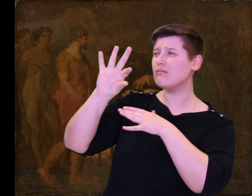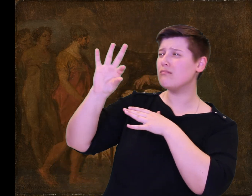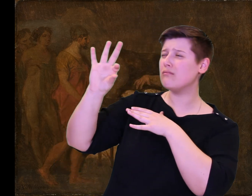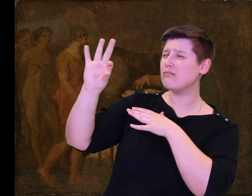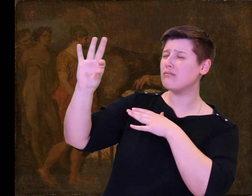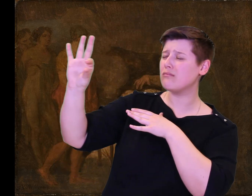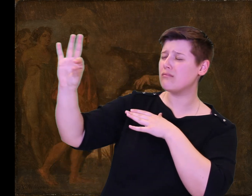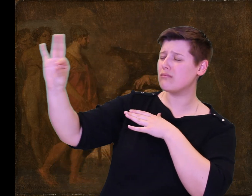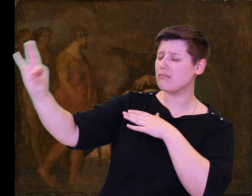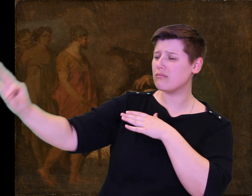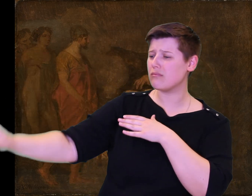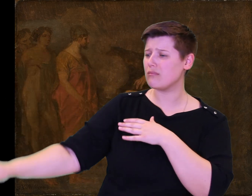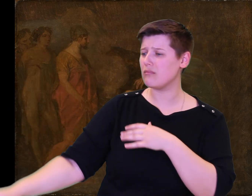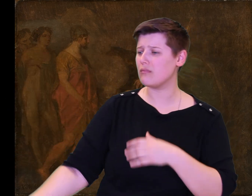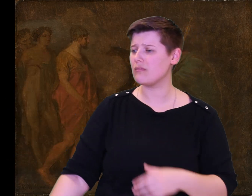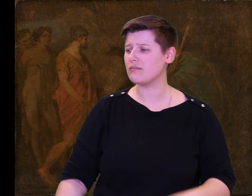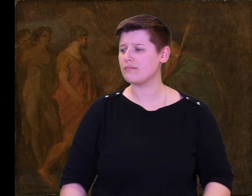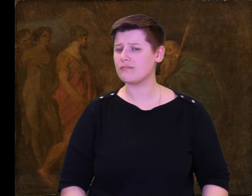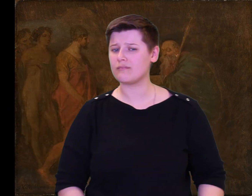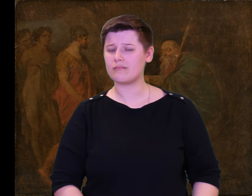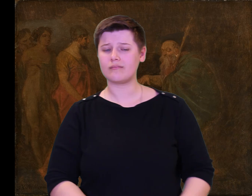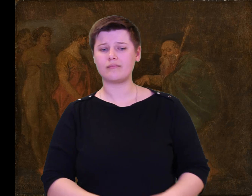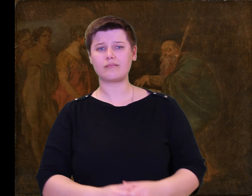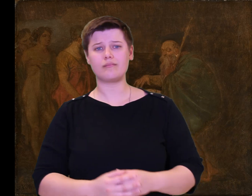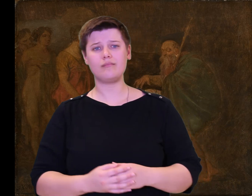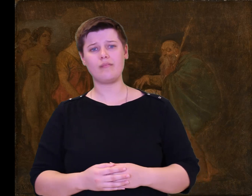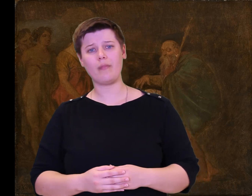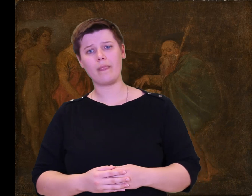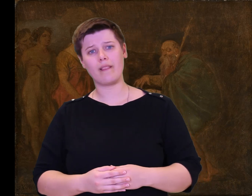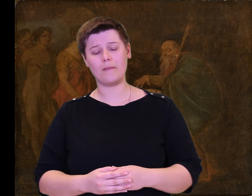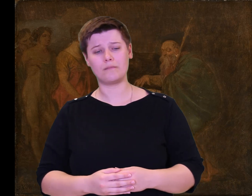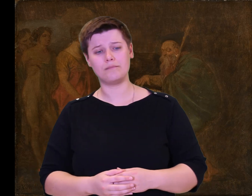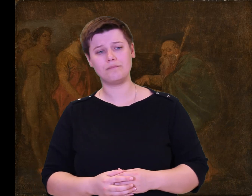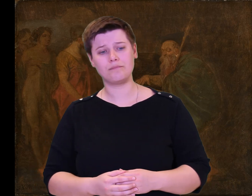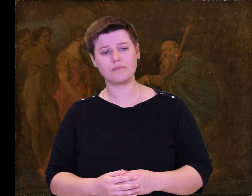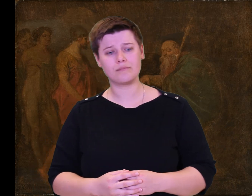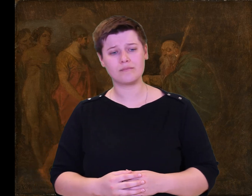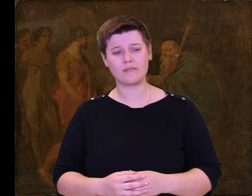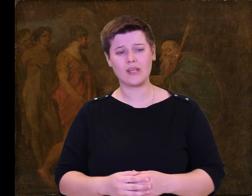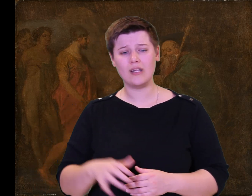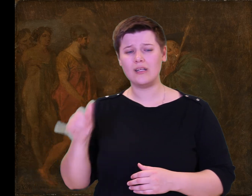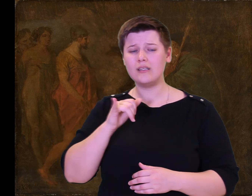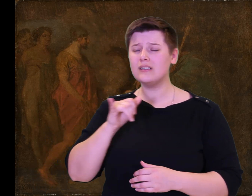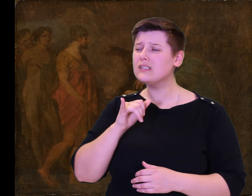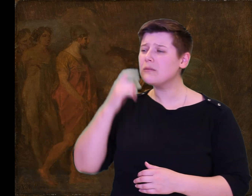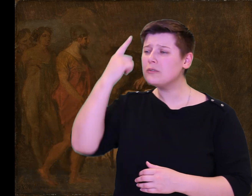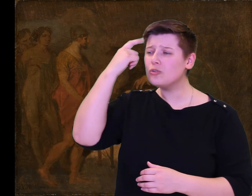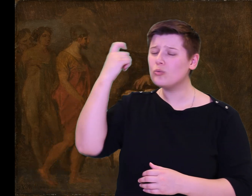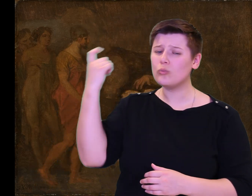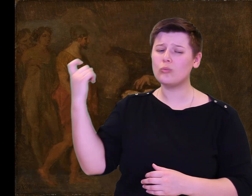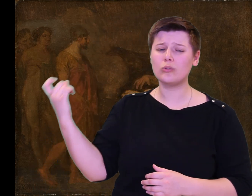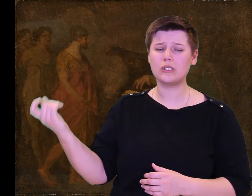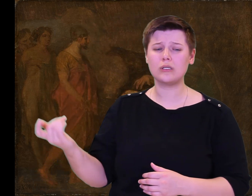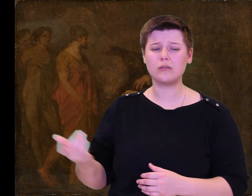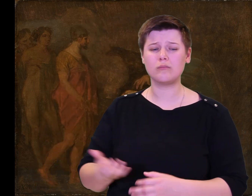She answered, "Oh, my child, you are the most unlucky man alive. Persephone is not deceiving